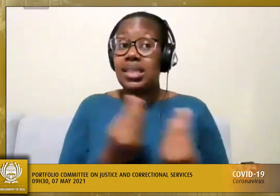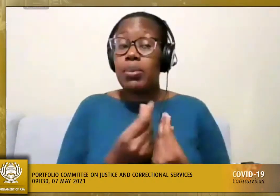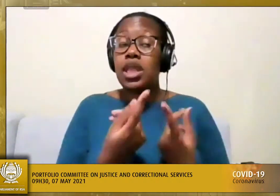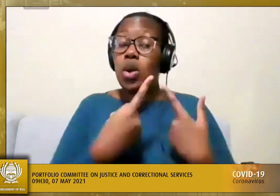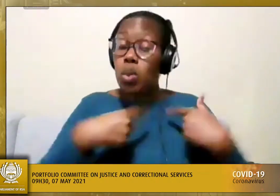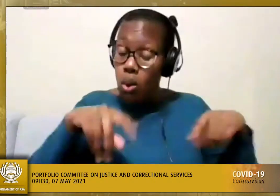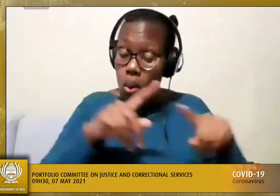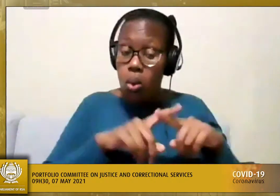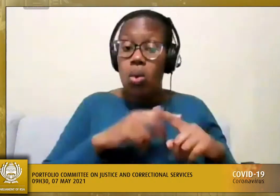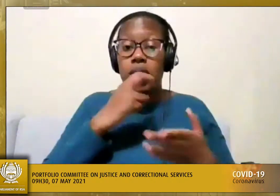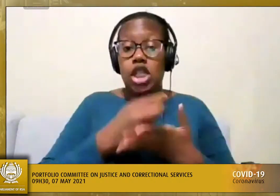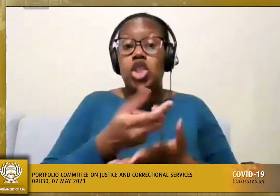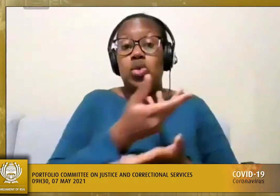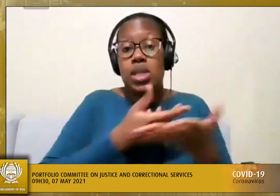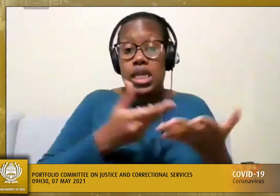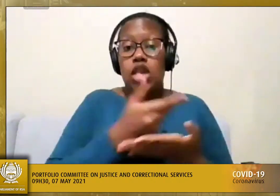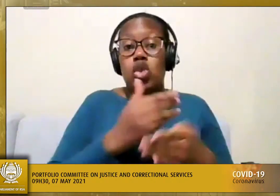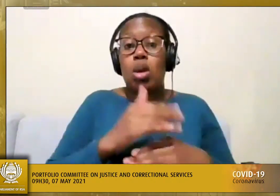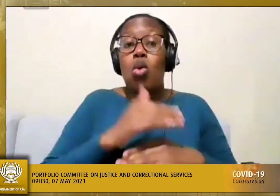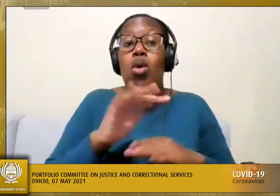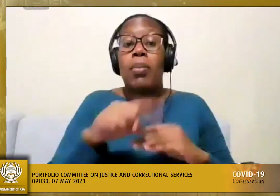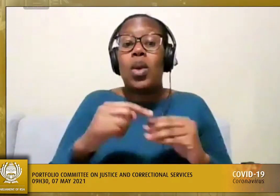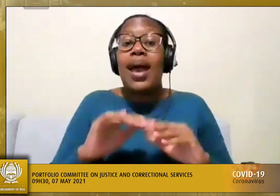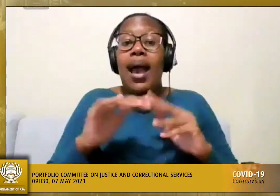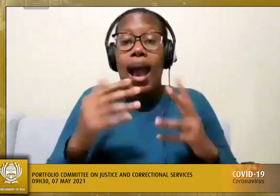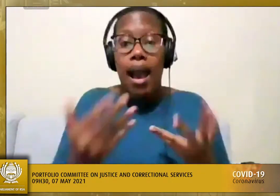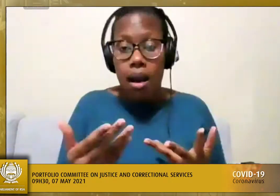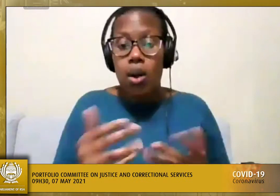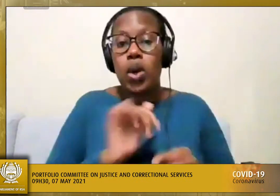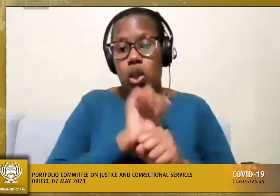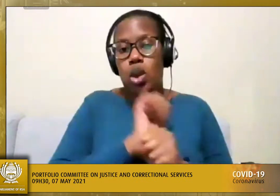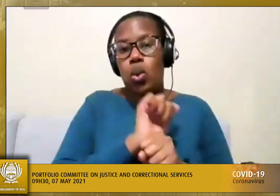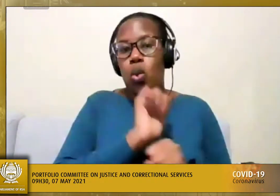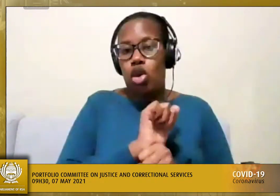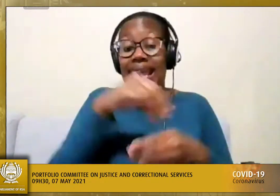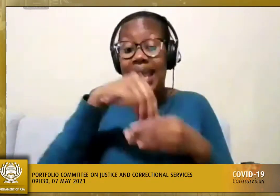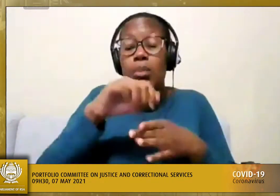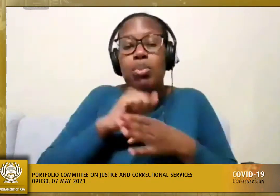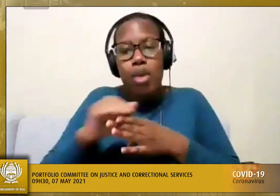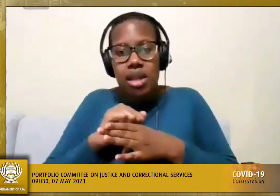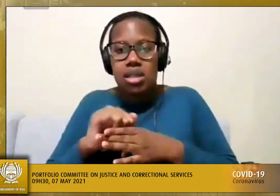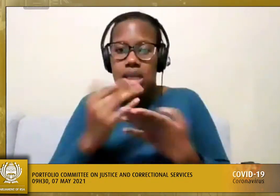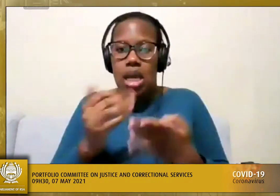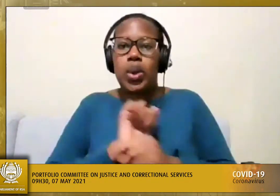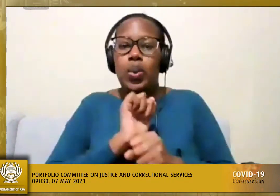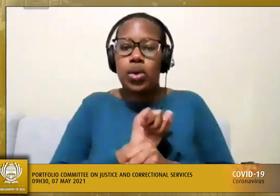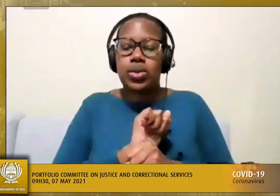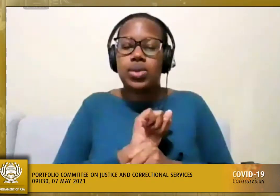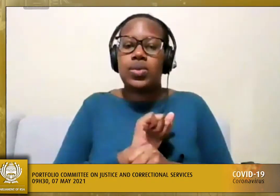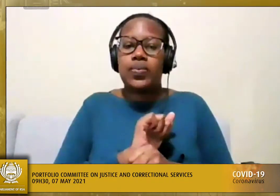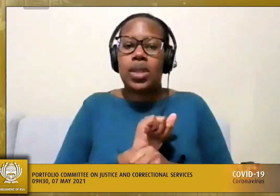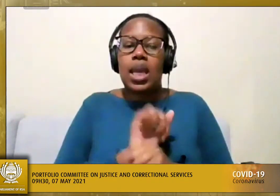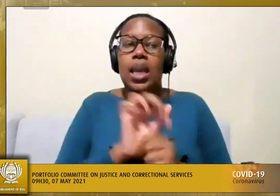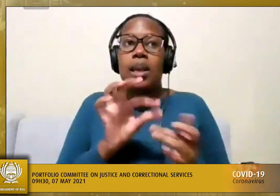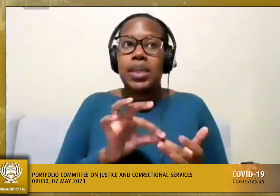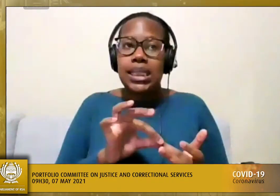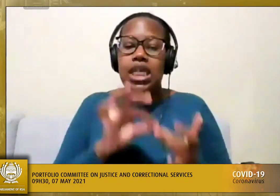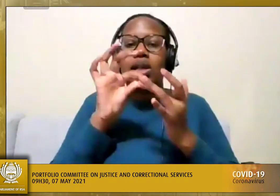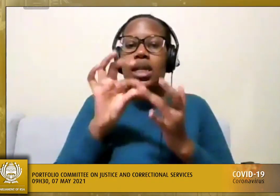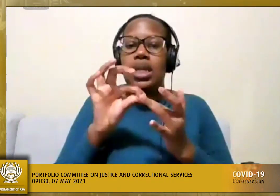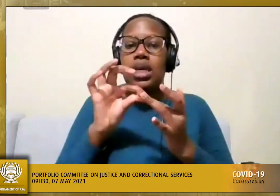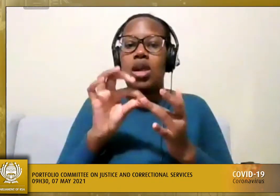be engaged on on more how is this going to work in practice um uh particularly when it